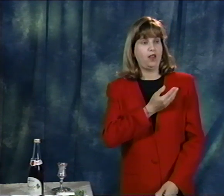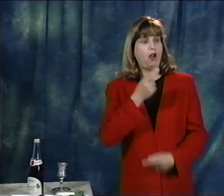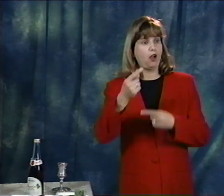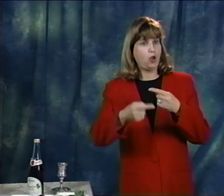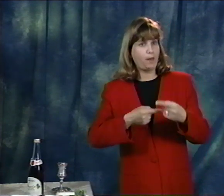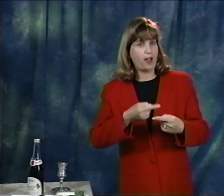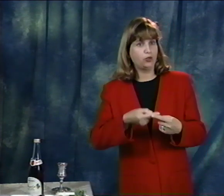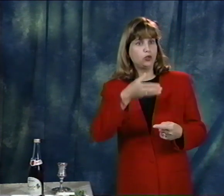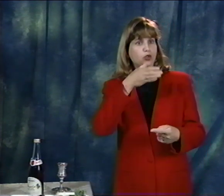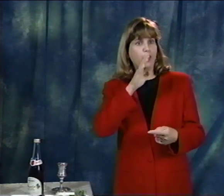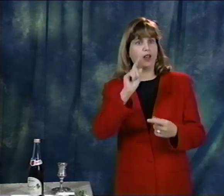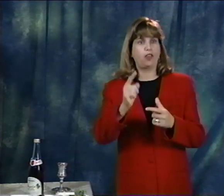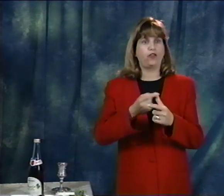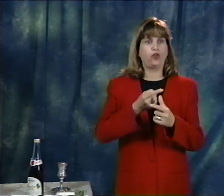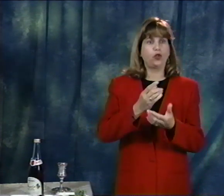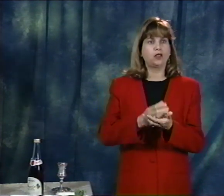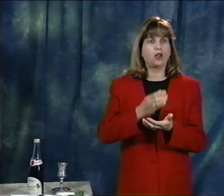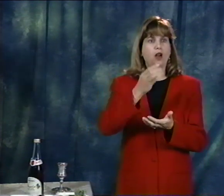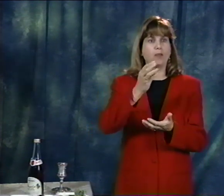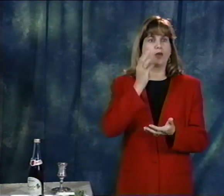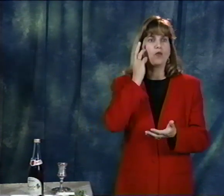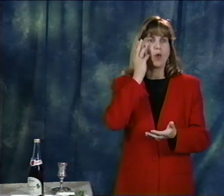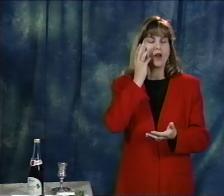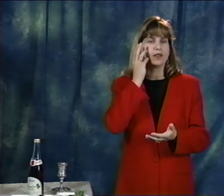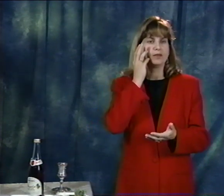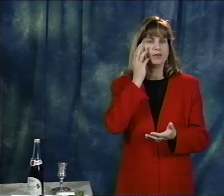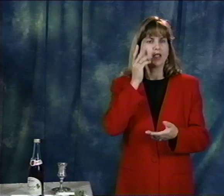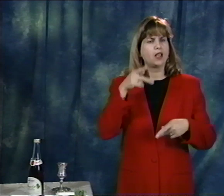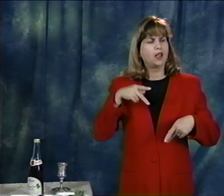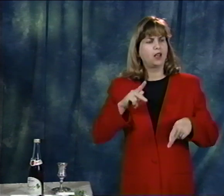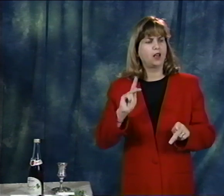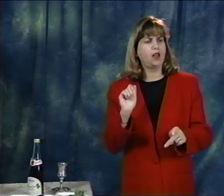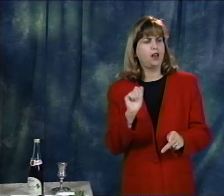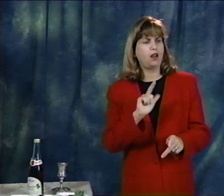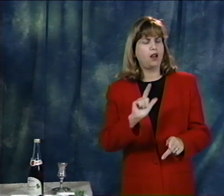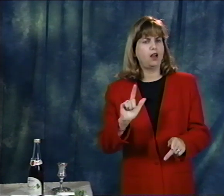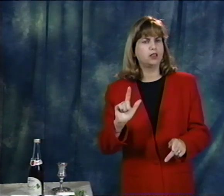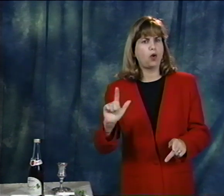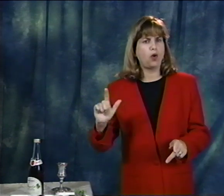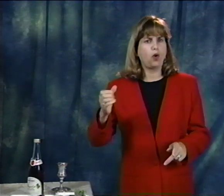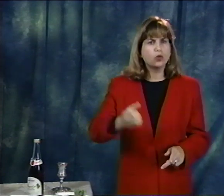We are about to drink the first cup of wine. Let us all raise the cup,